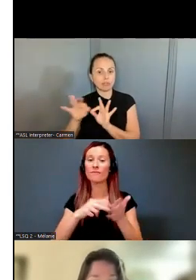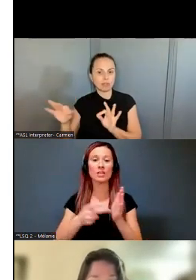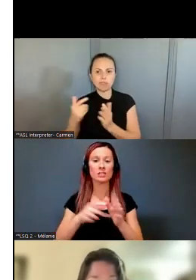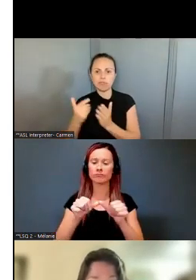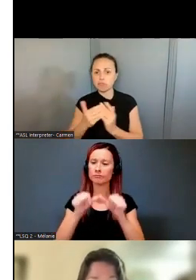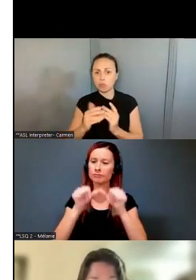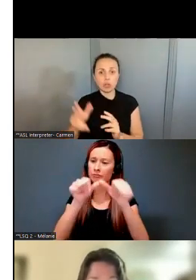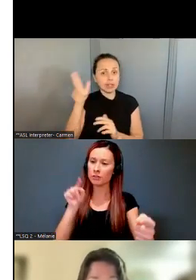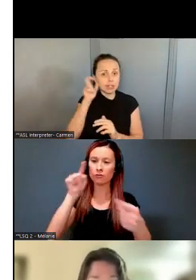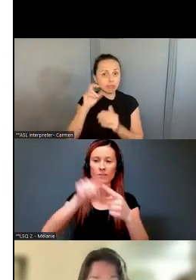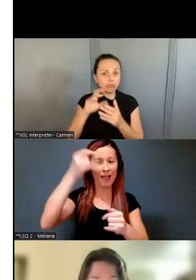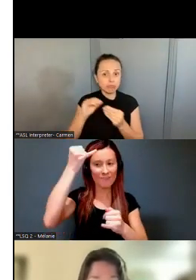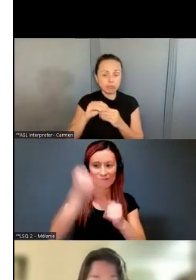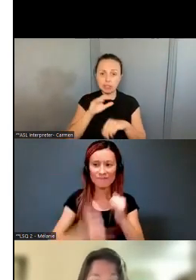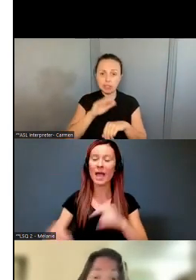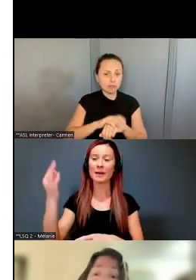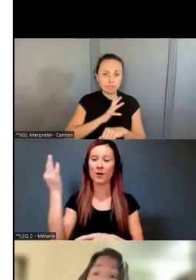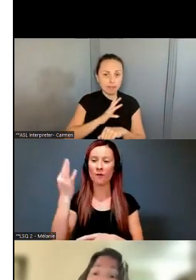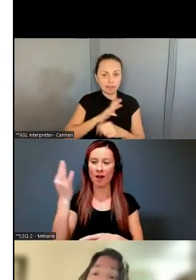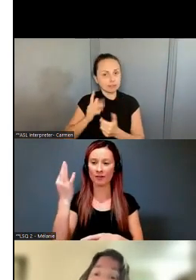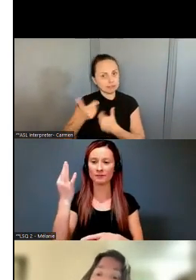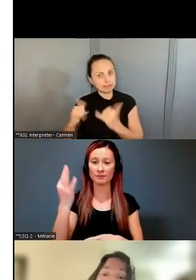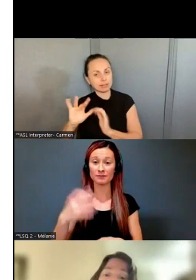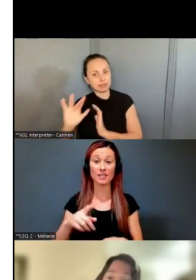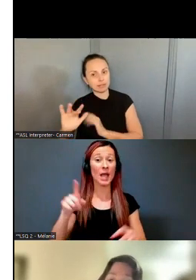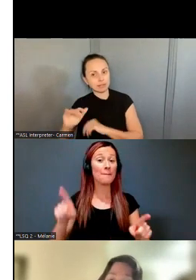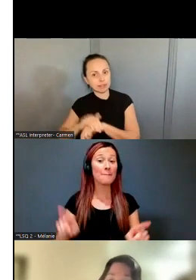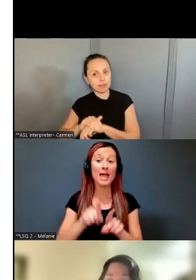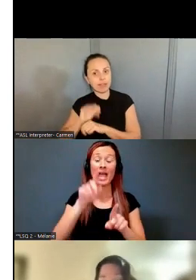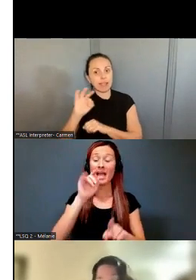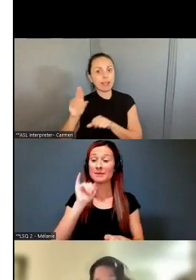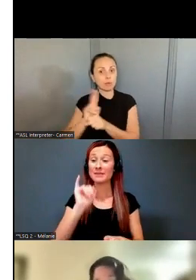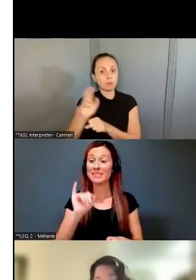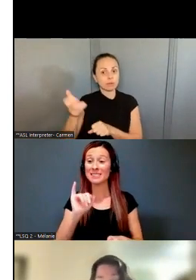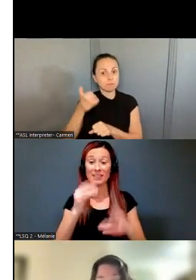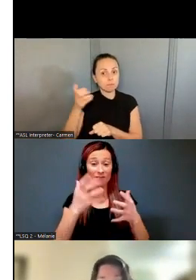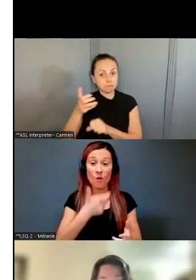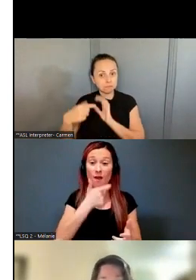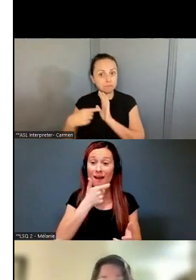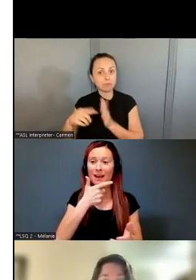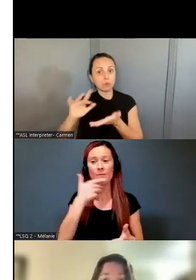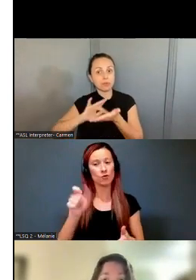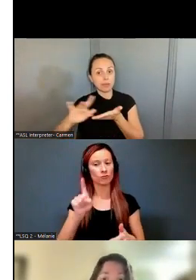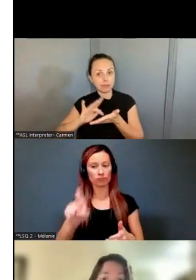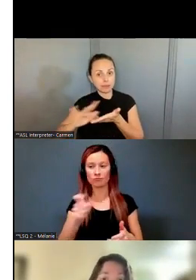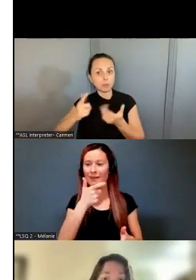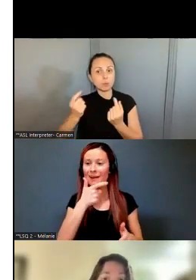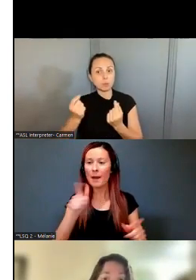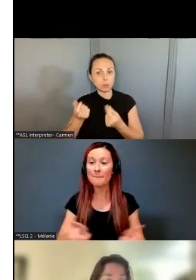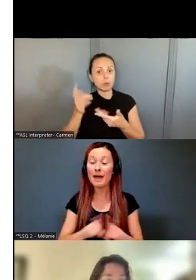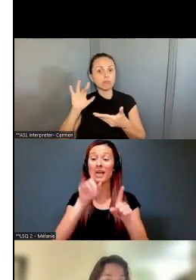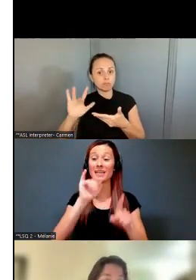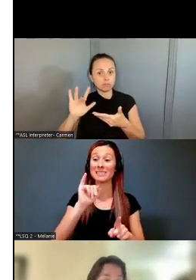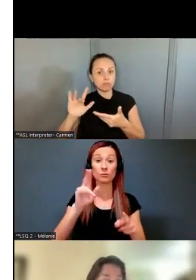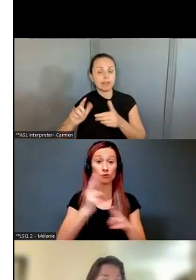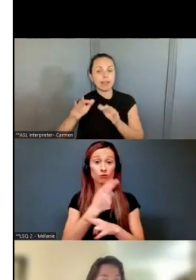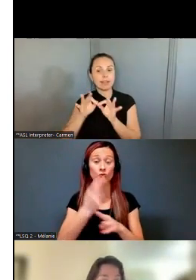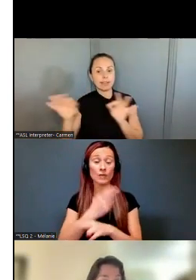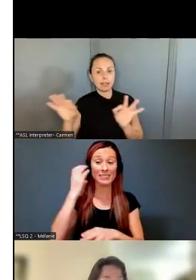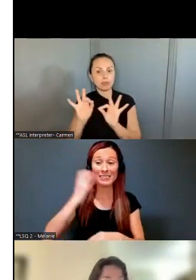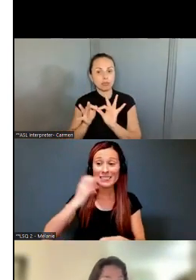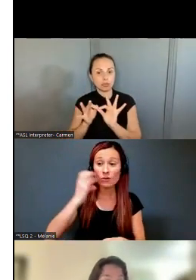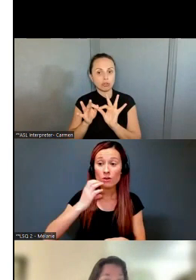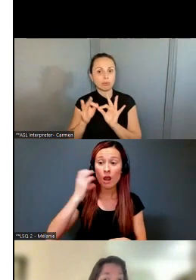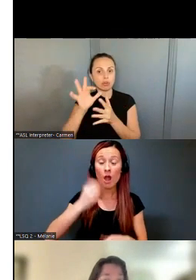want to hear the presentation in English. If you're using a mobile device, such as a phone or a tablet, you can find language